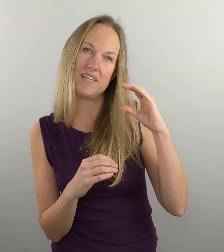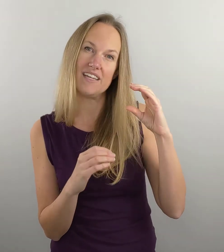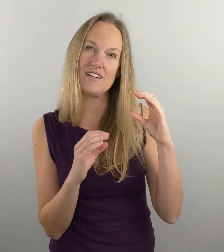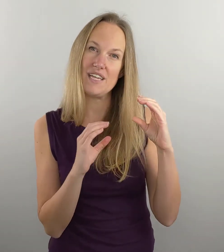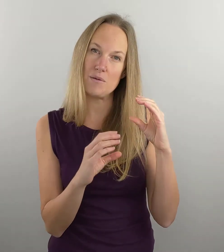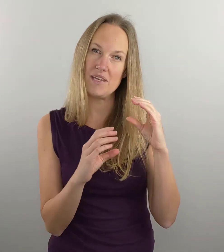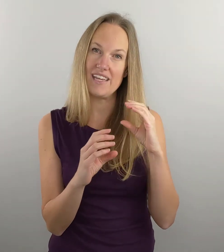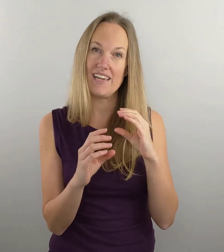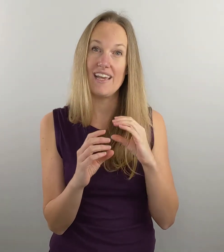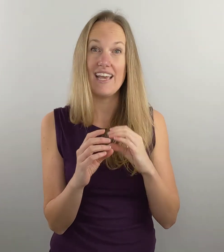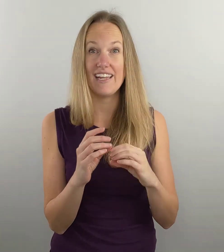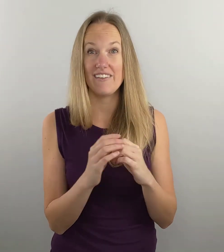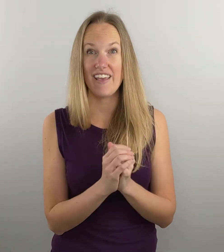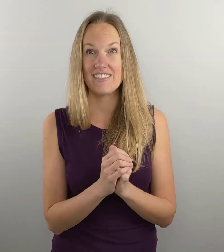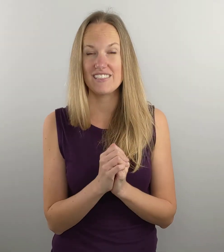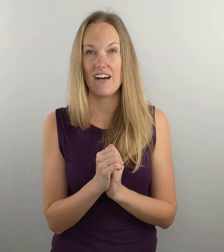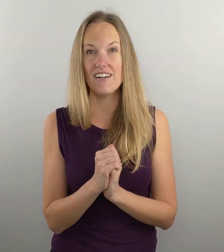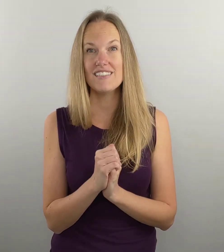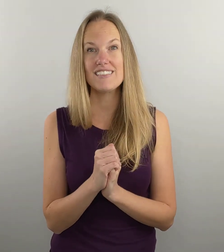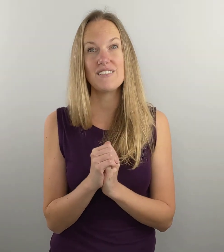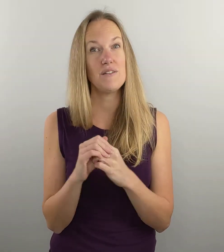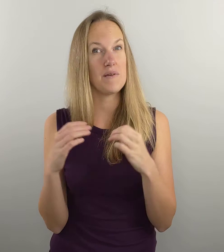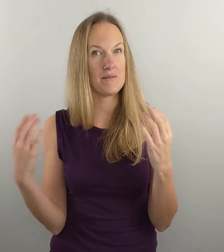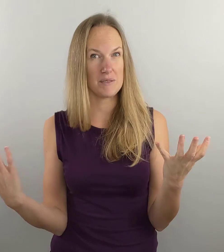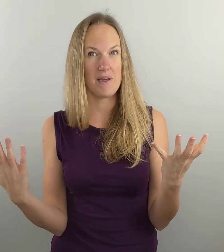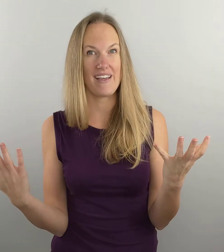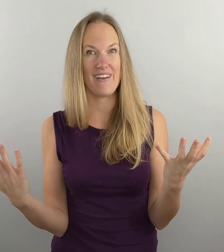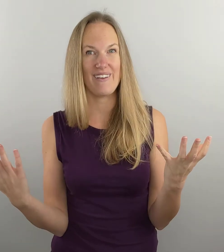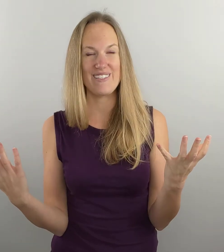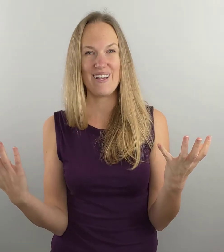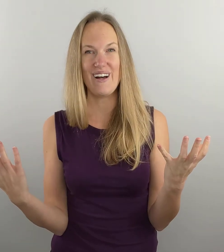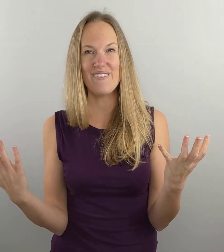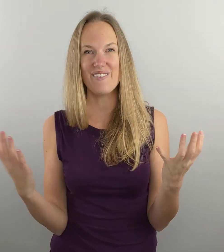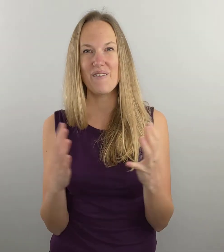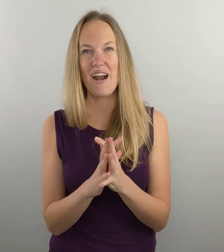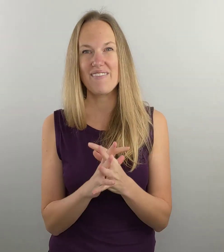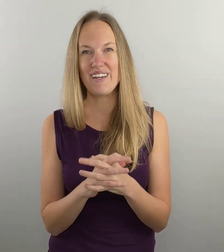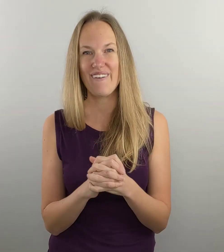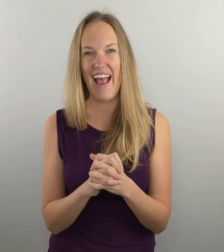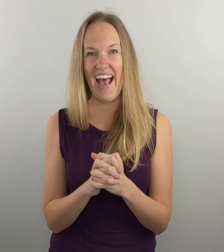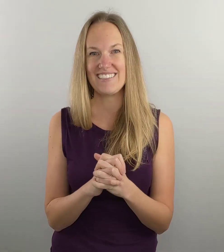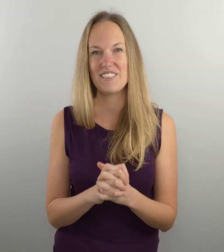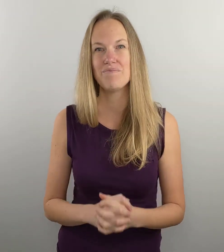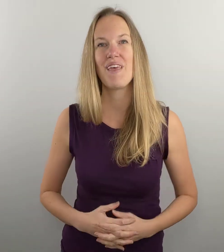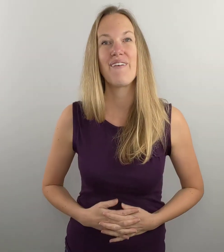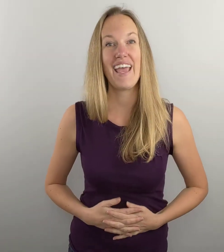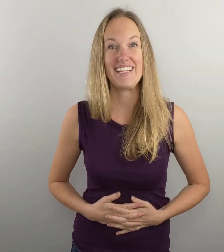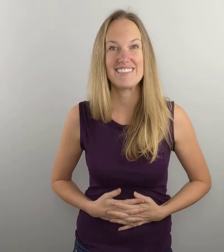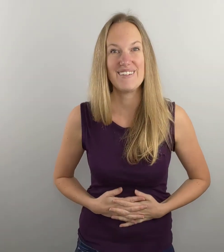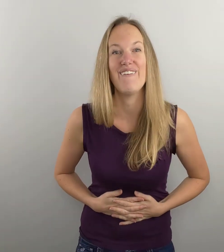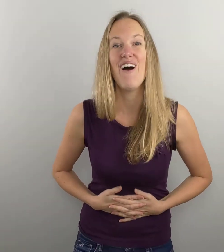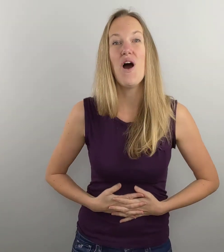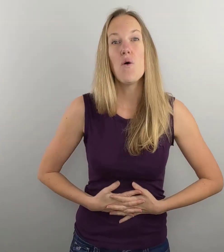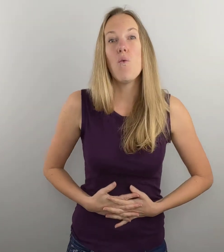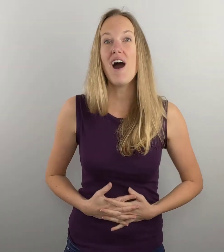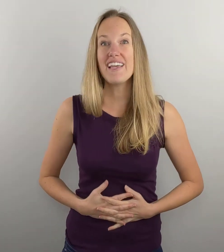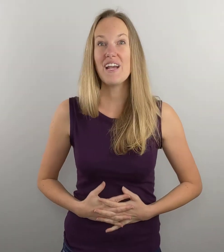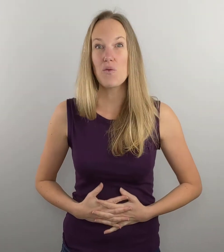beginner, intermediate, and advanced songs, so you'll be able to pick a good song for wherever you're at. Okay, so walking